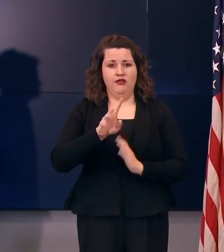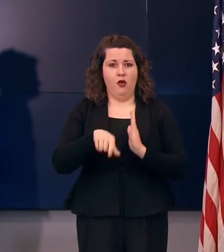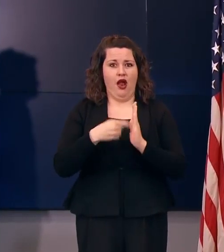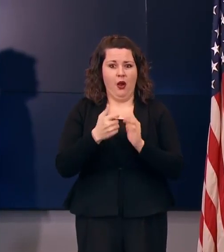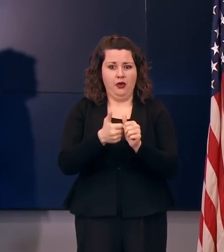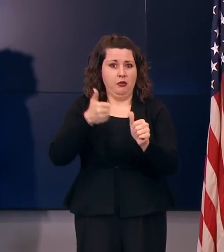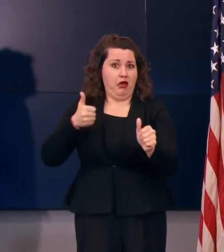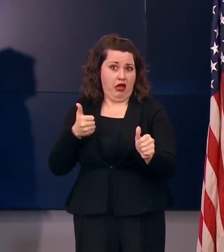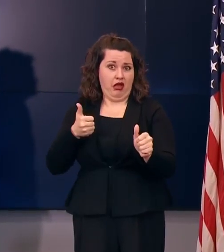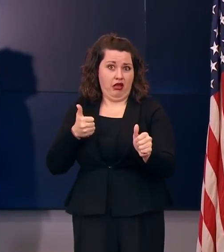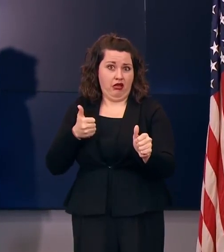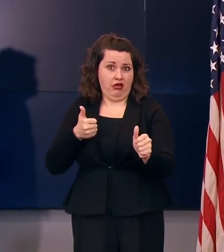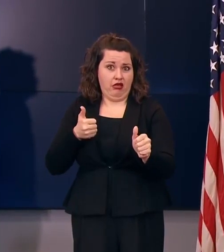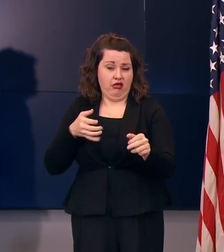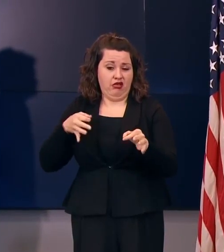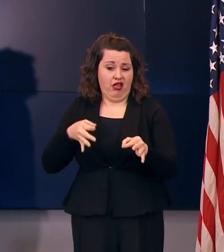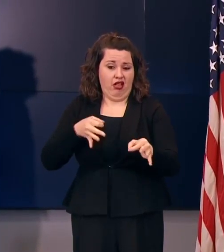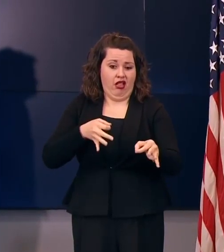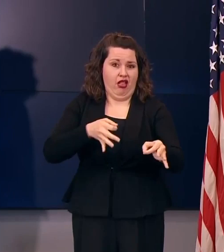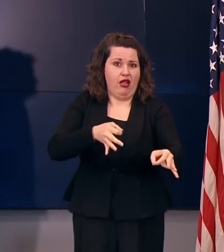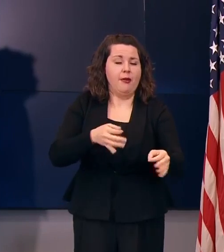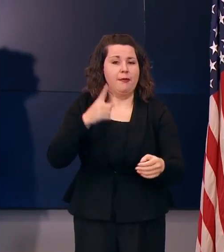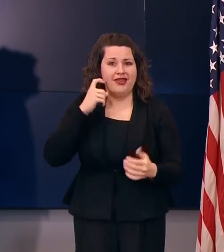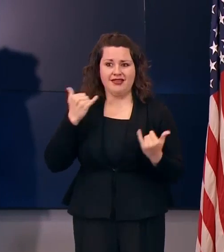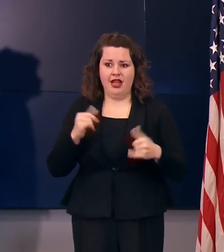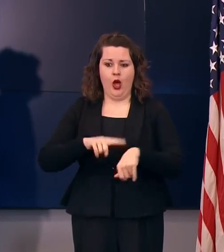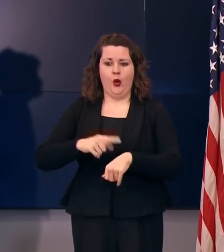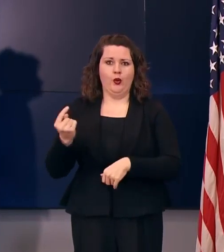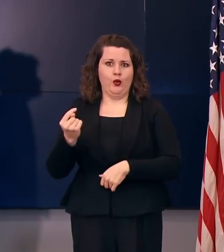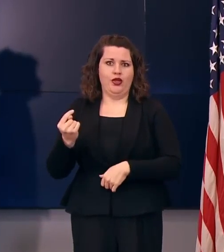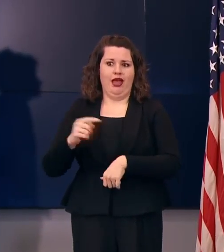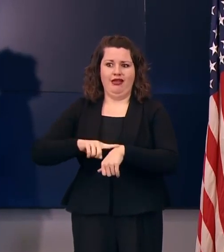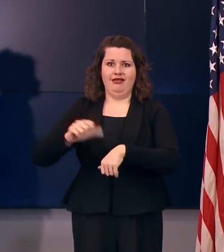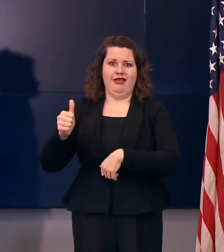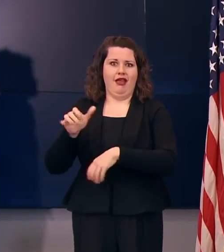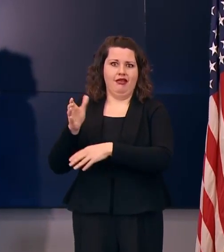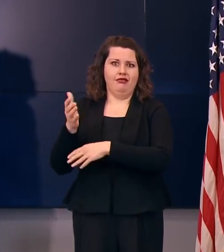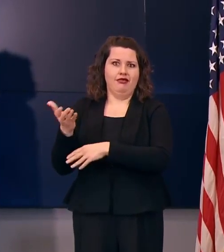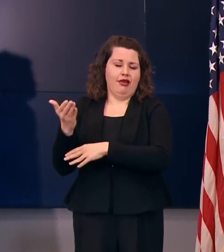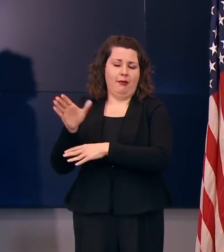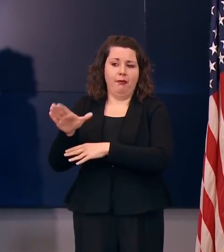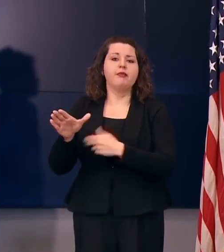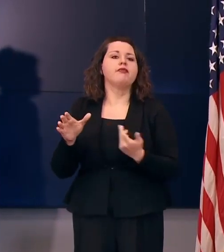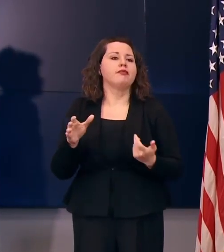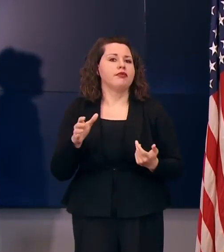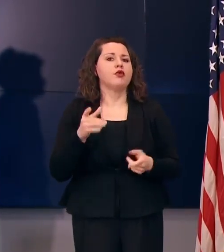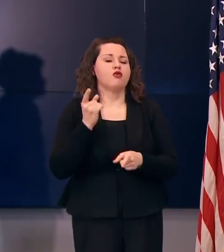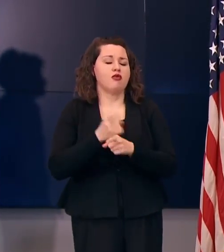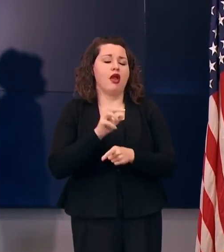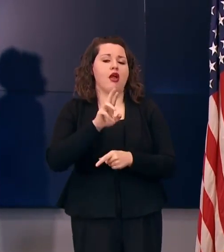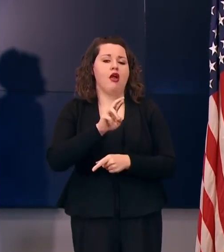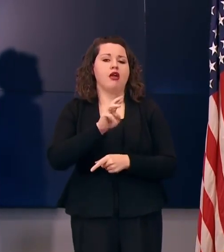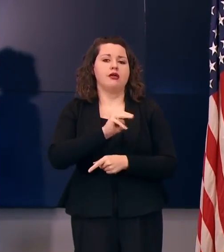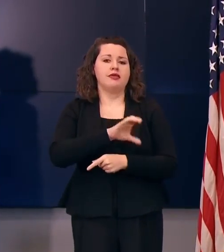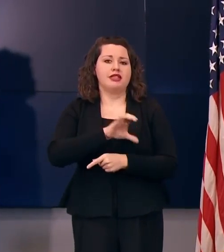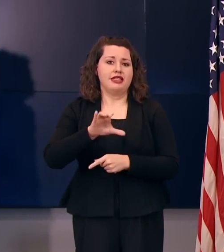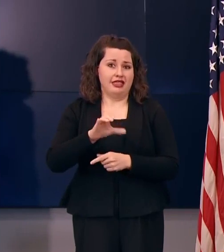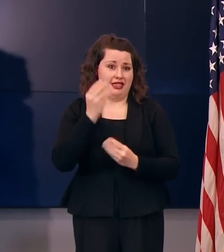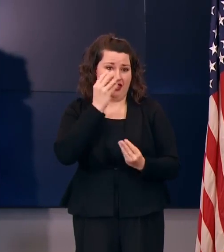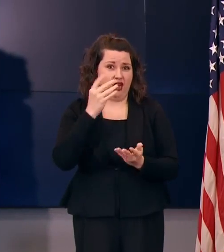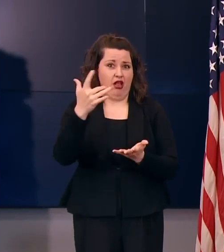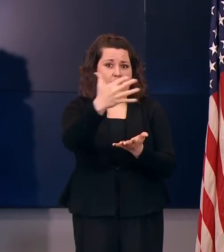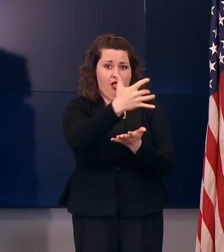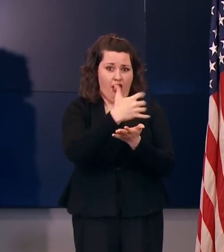lag time, because obviously we're past 10 a.m. on Tuesday now? Yeah, that's correct. So the RMCC data that's collected,